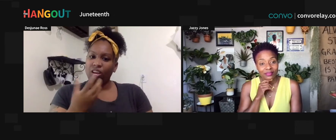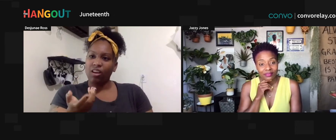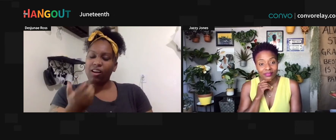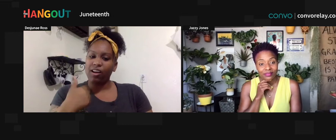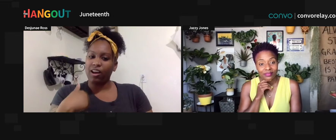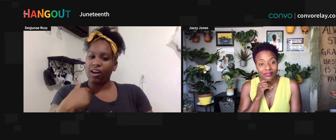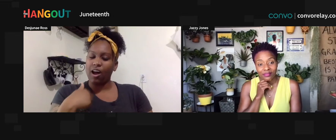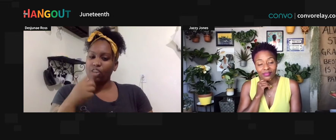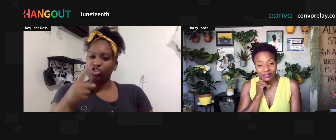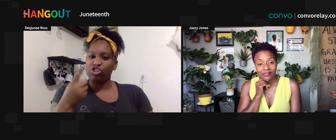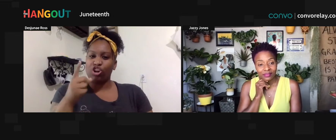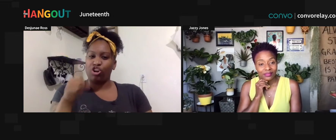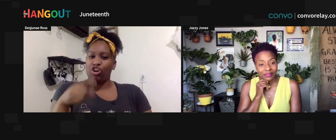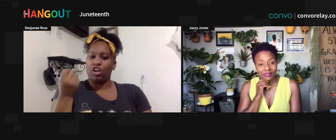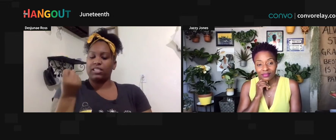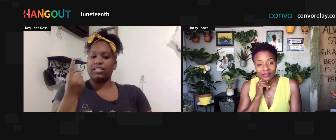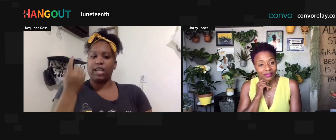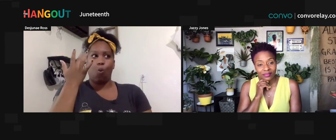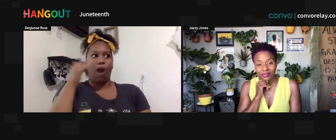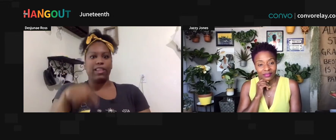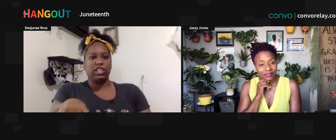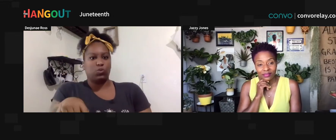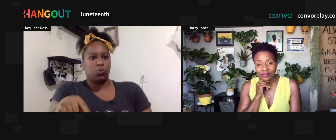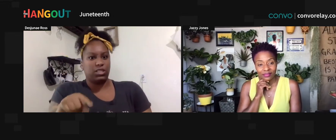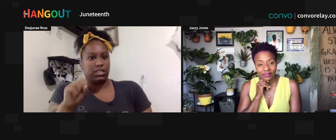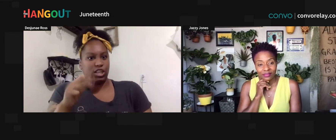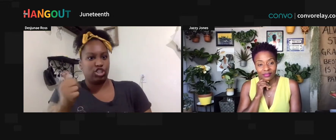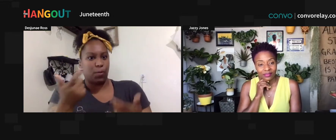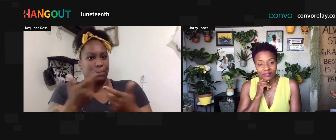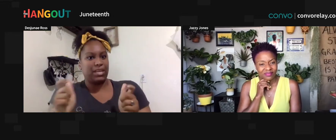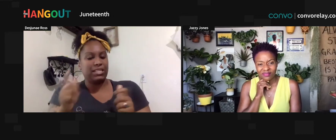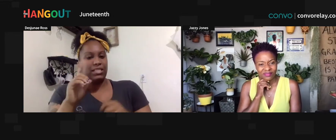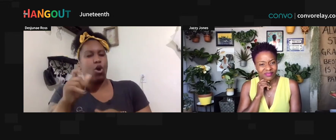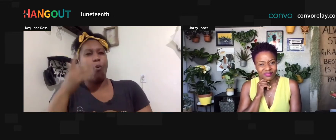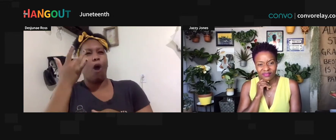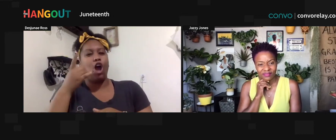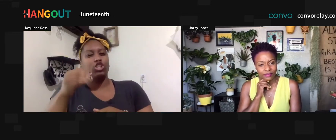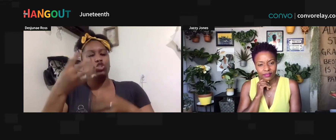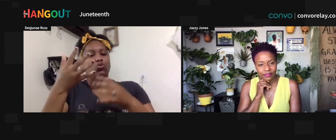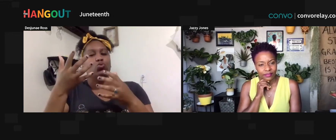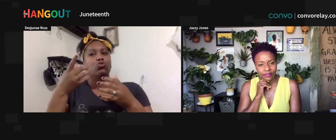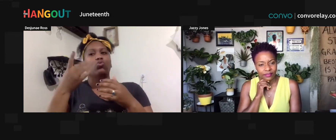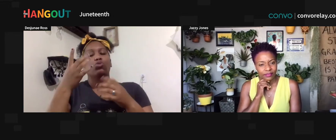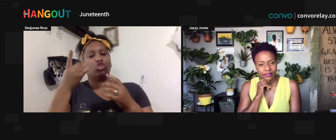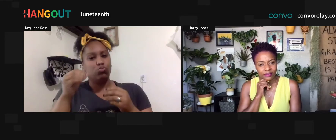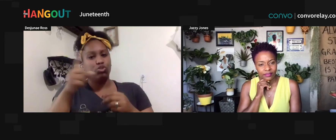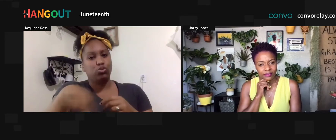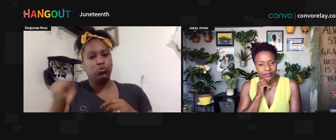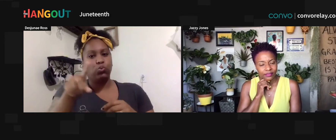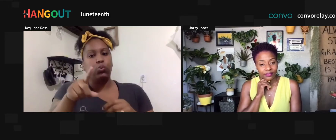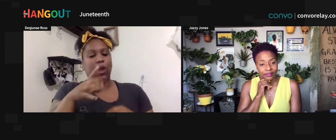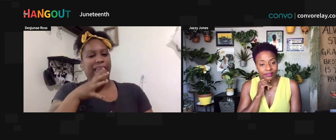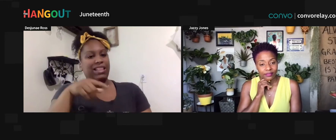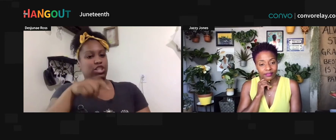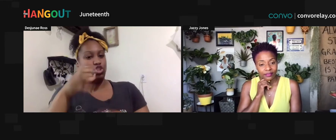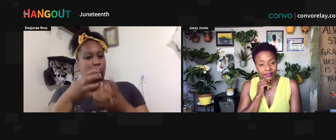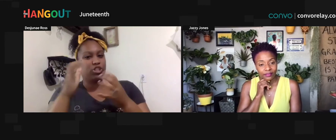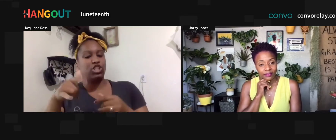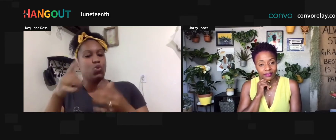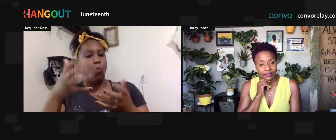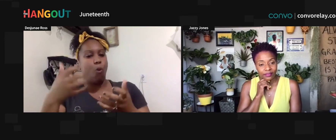disgust. Mm-hmm. I just felt like they don't have any clue or understanding about the significance of this